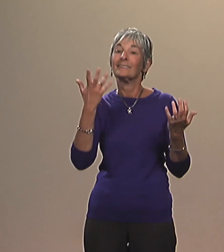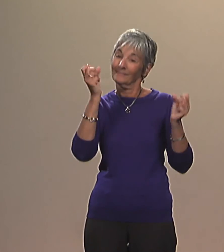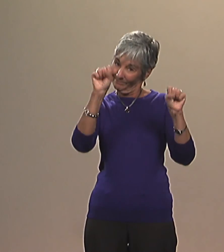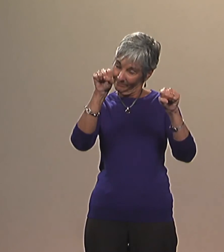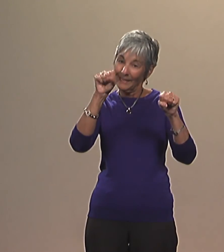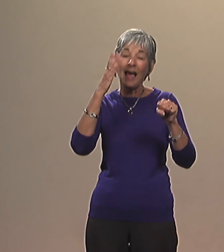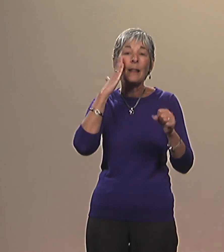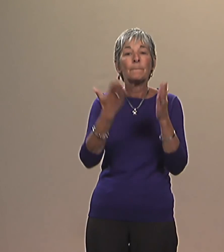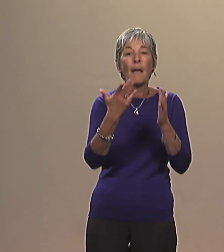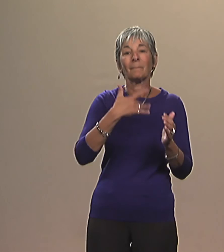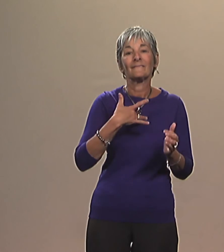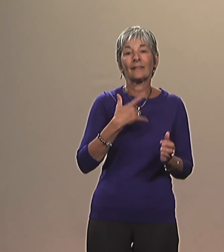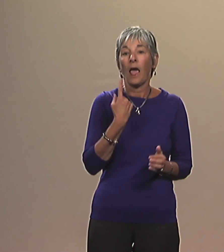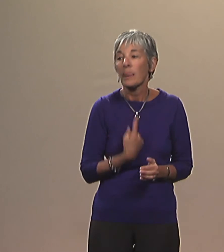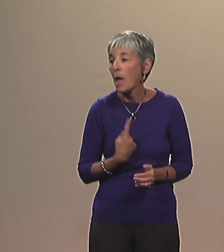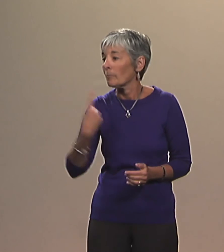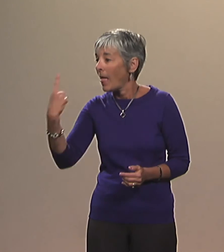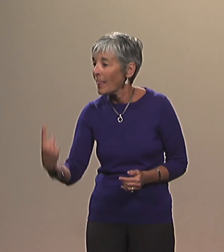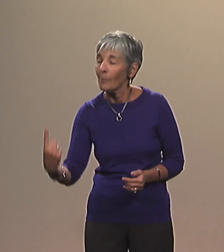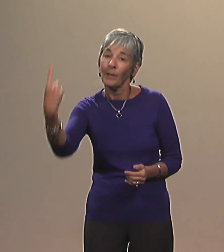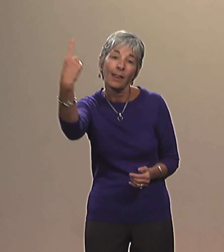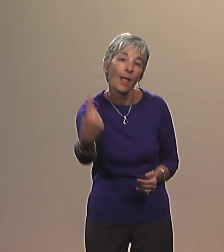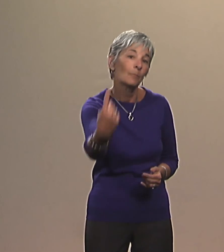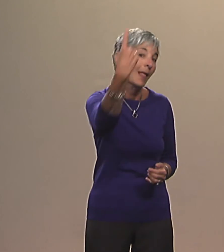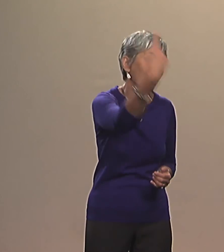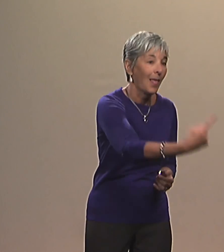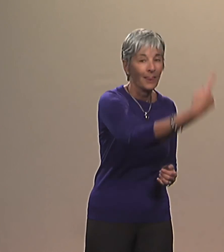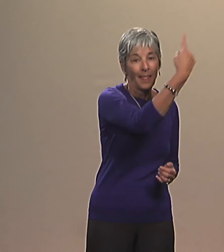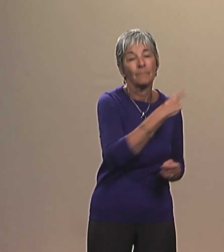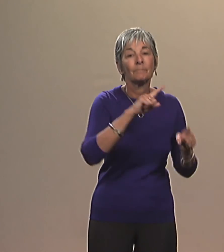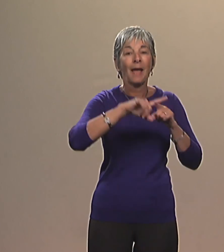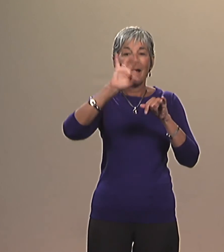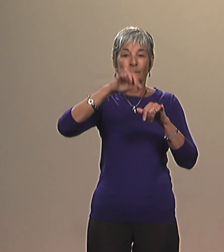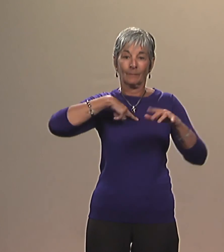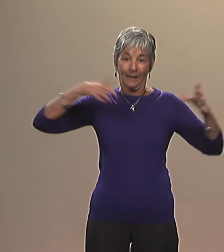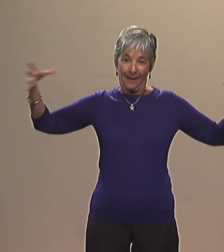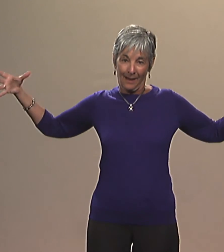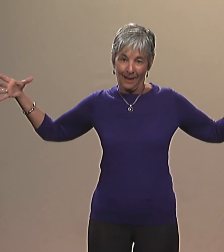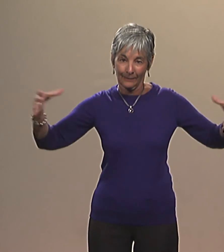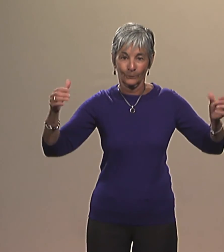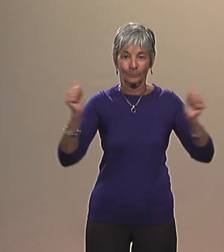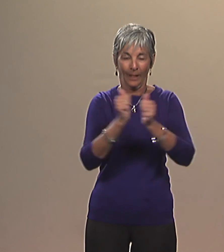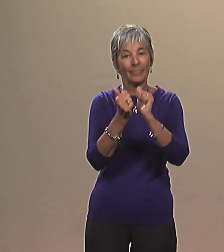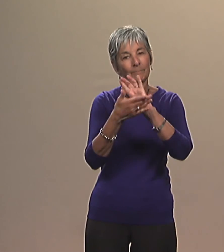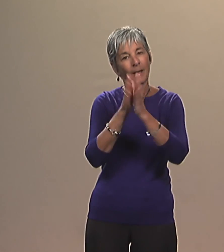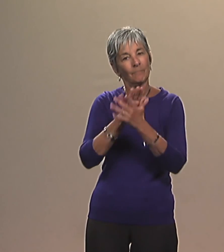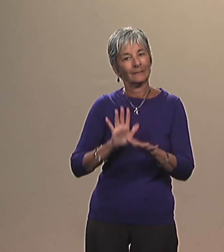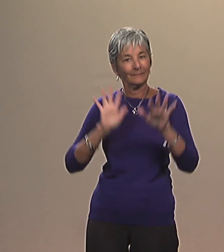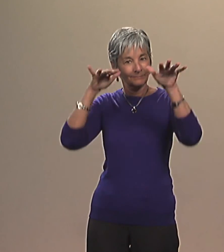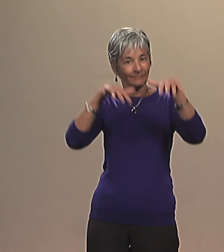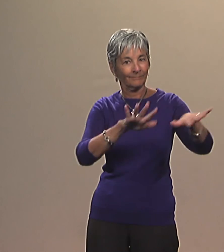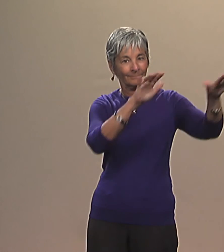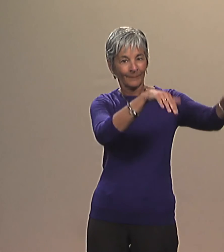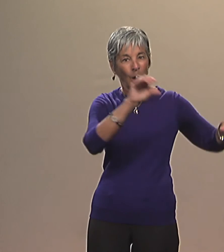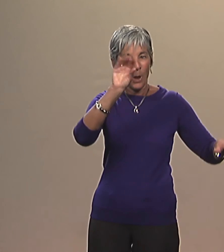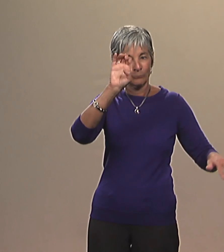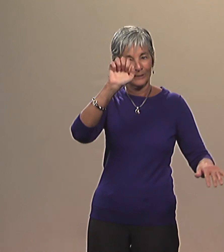The answer is yes. Maybe you feel isolated in various locations, but if we come together, we become a powerful ocean